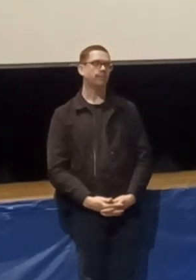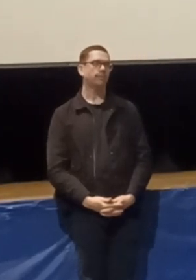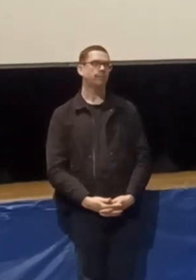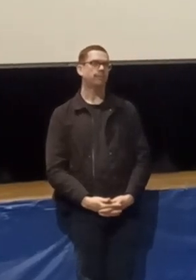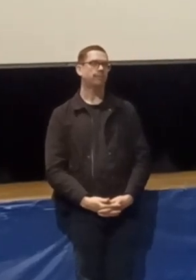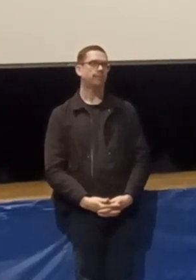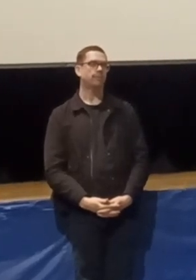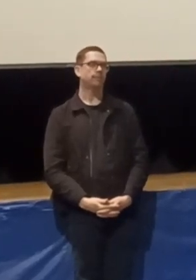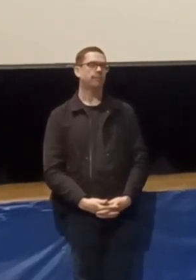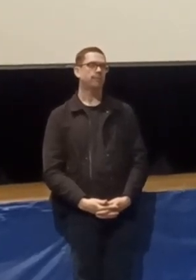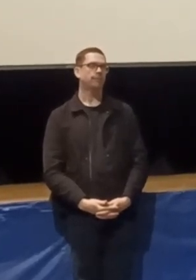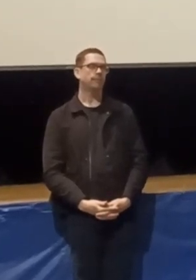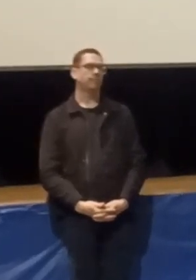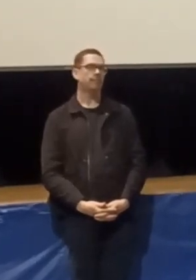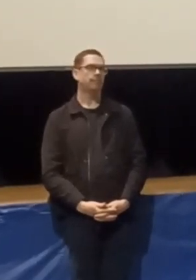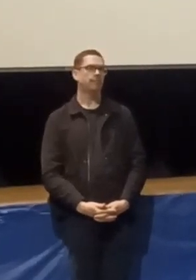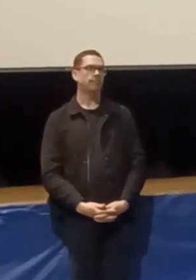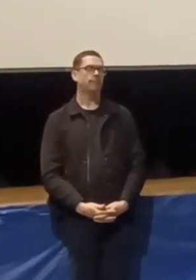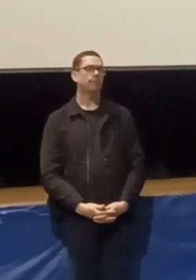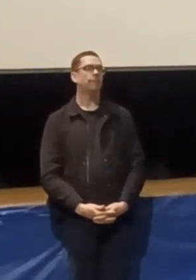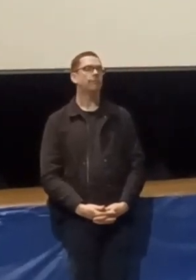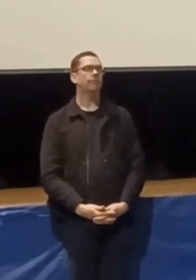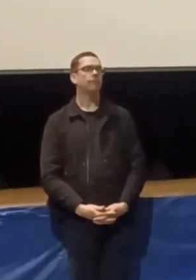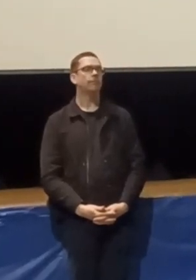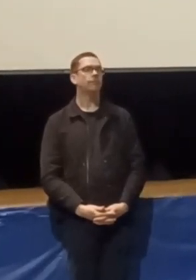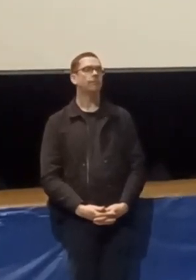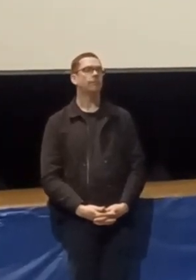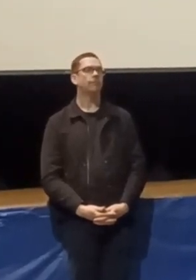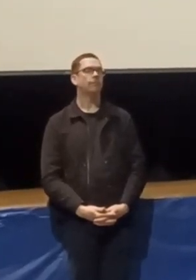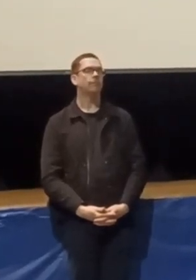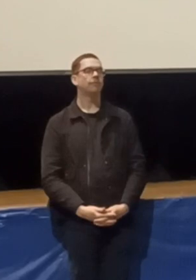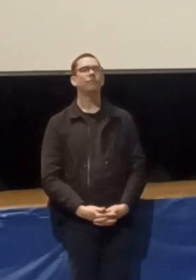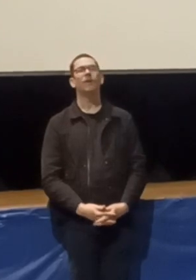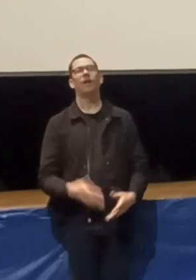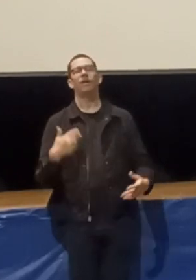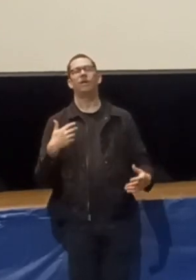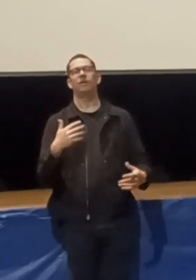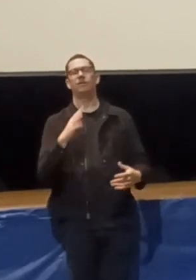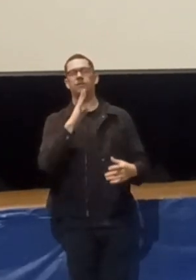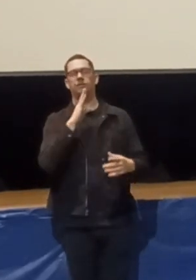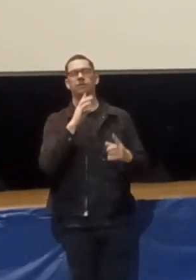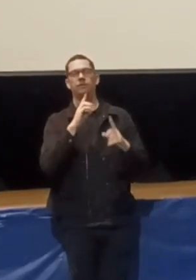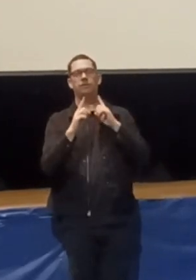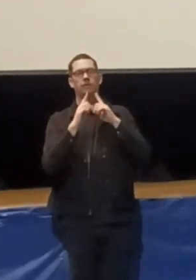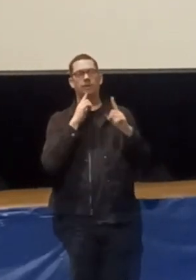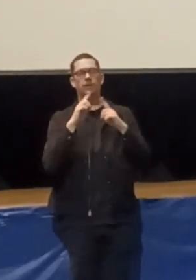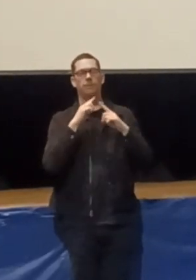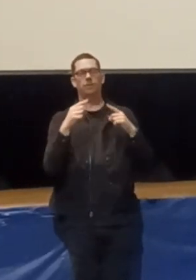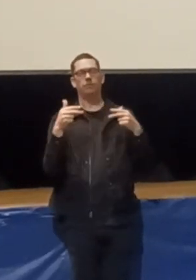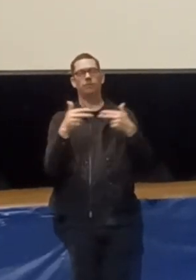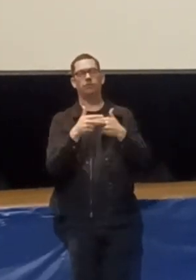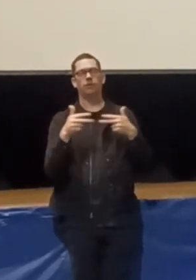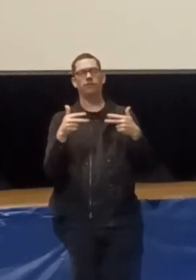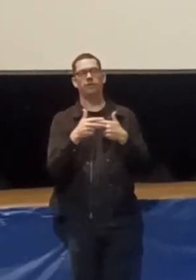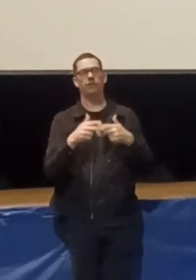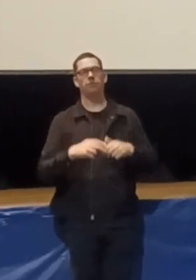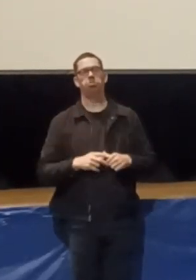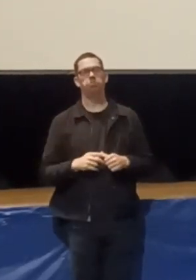I'll be very brief. I just want to follow up on the traffic issue. And the one point I want to make is it's not